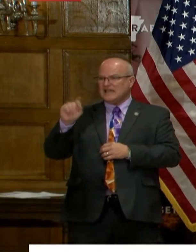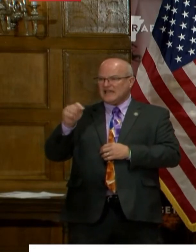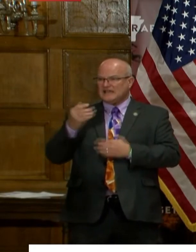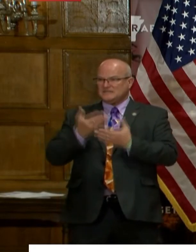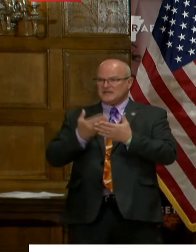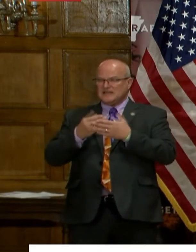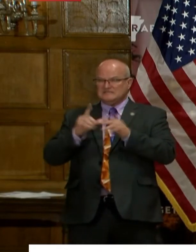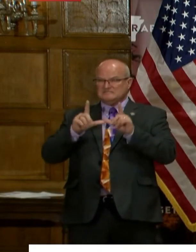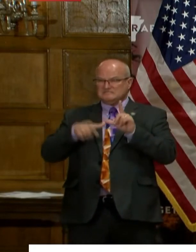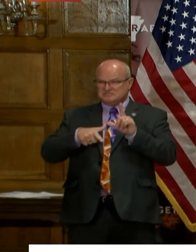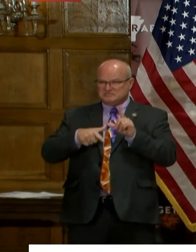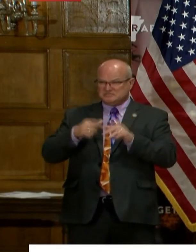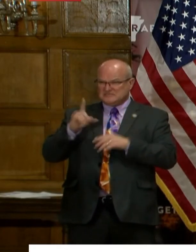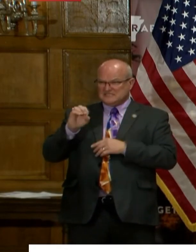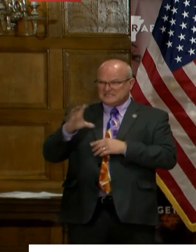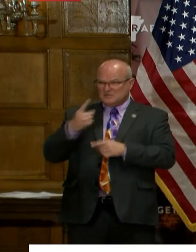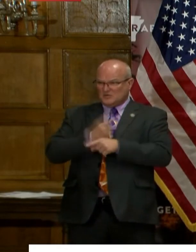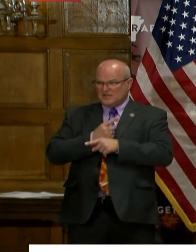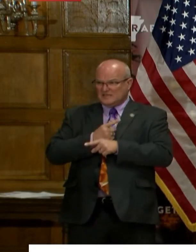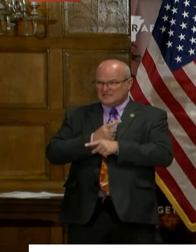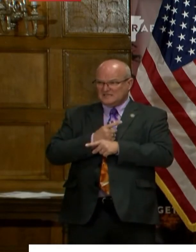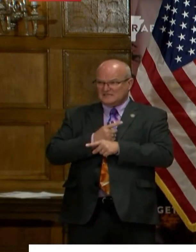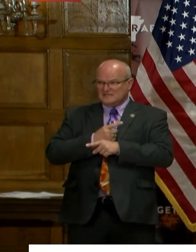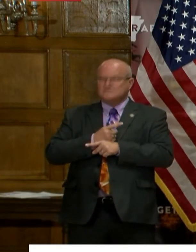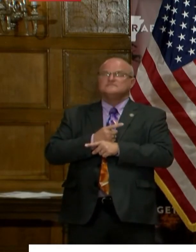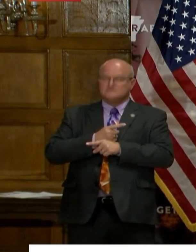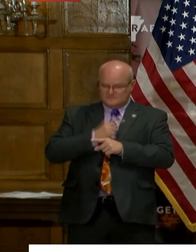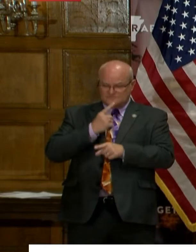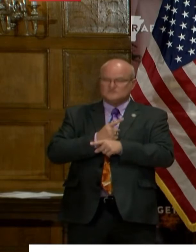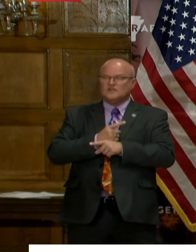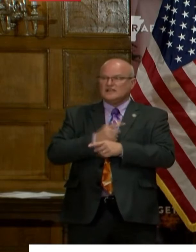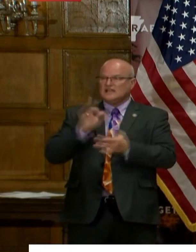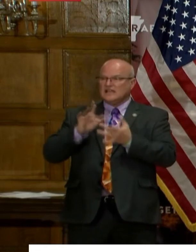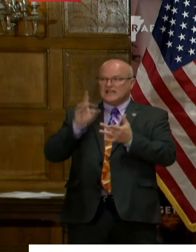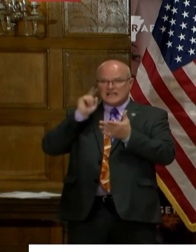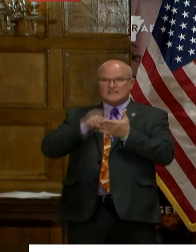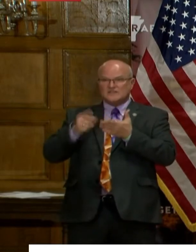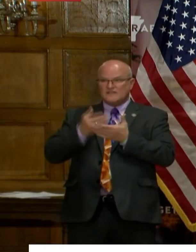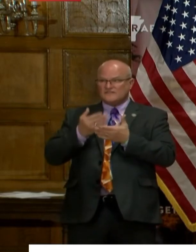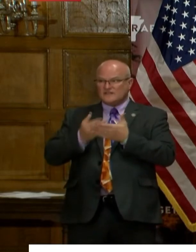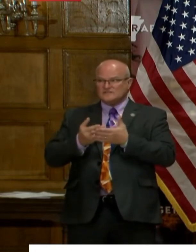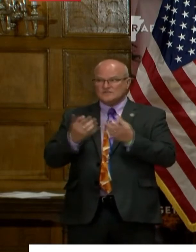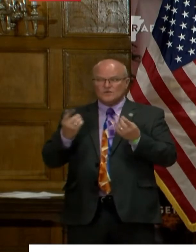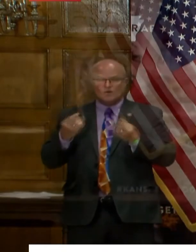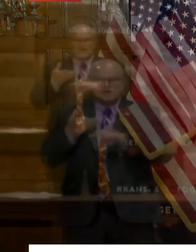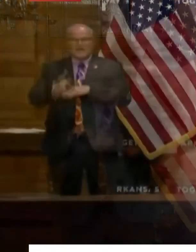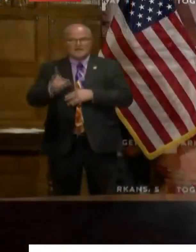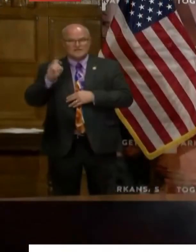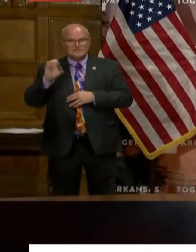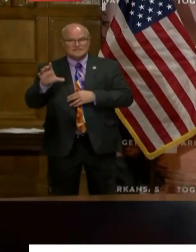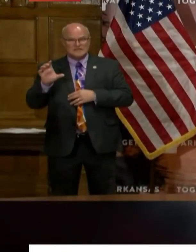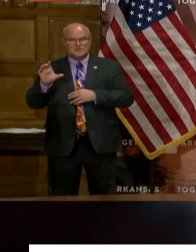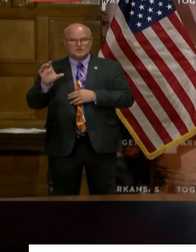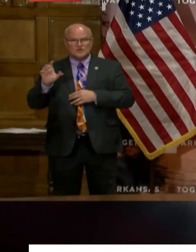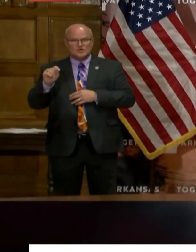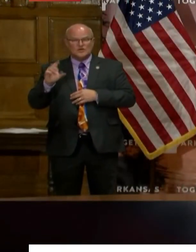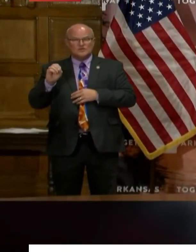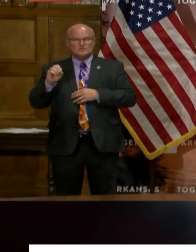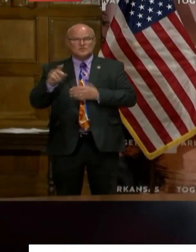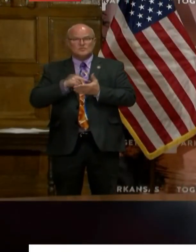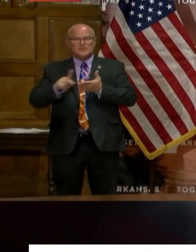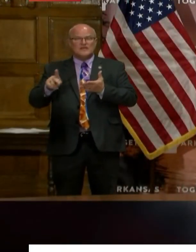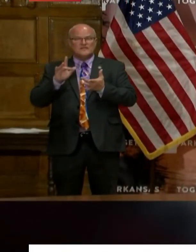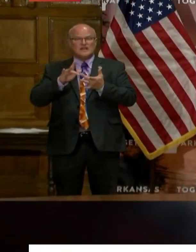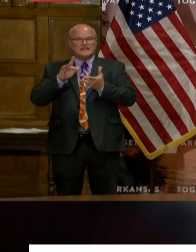expires at the end of December. Is that right? Like contact tracing funds. What do we do after December to pay